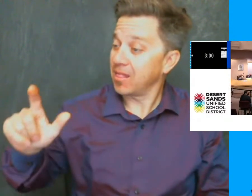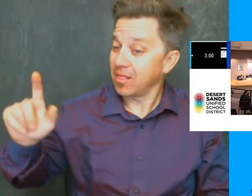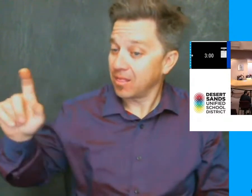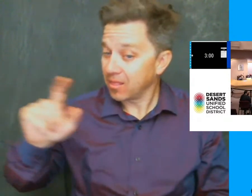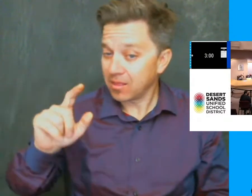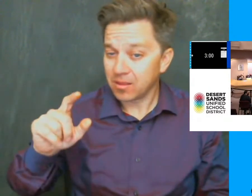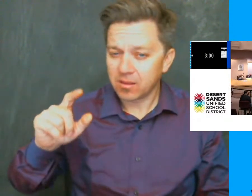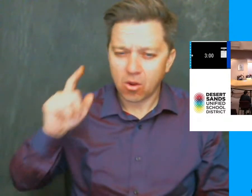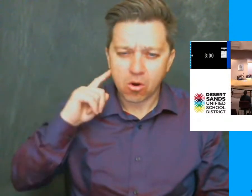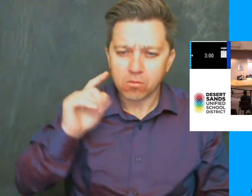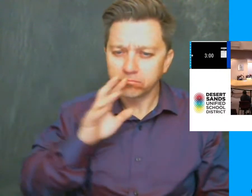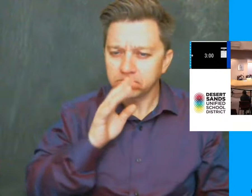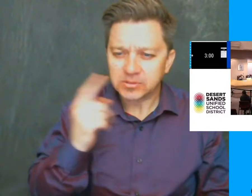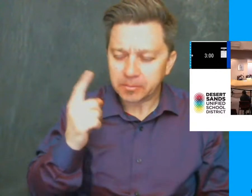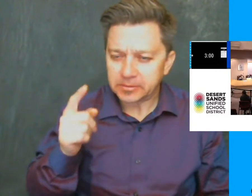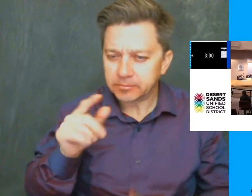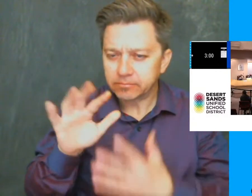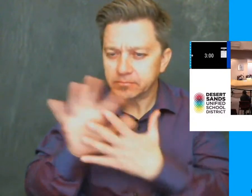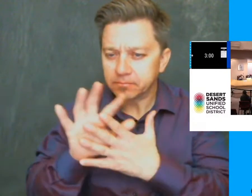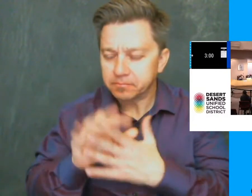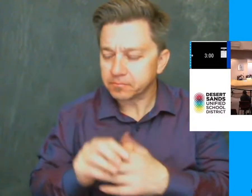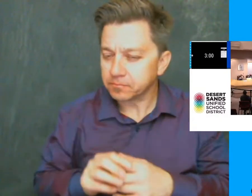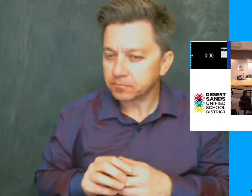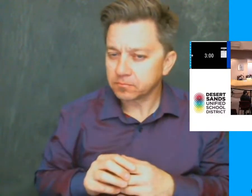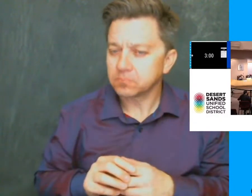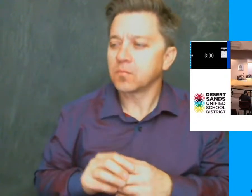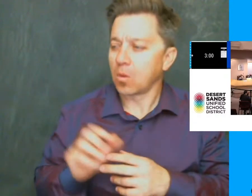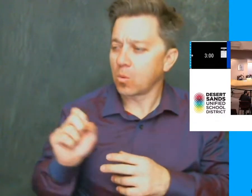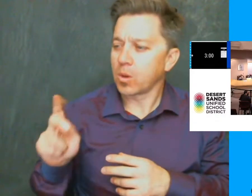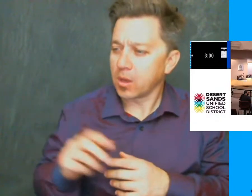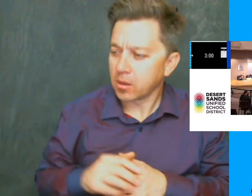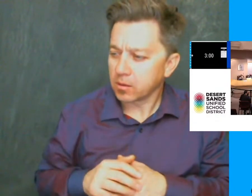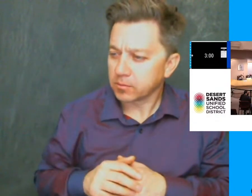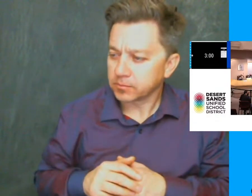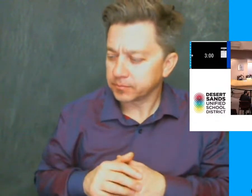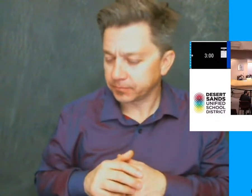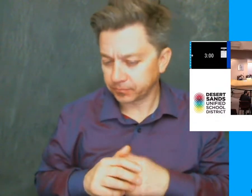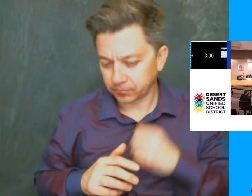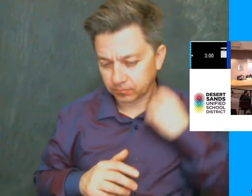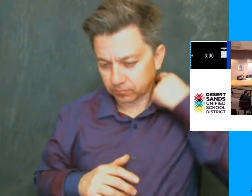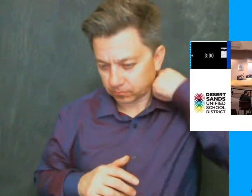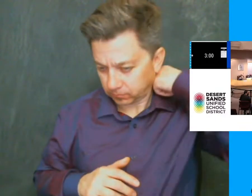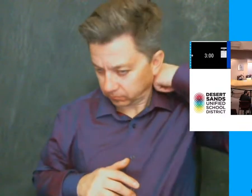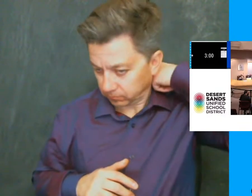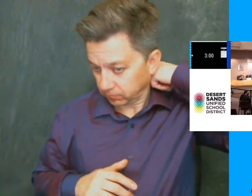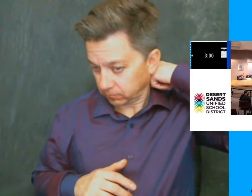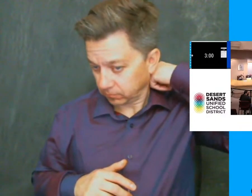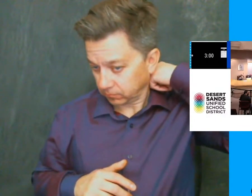Good